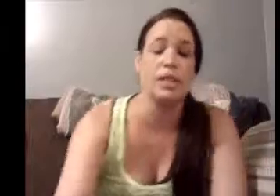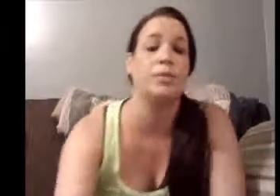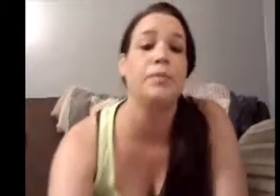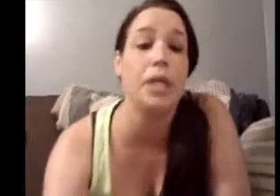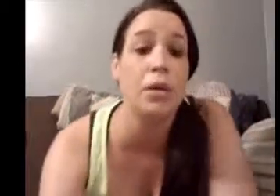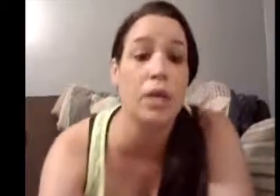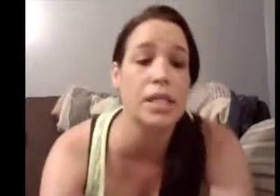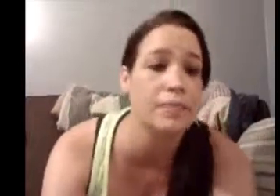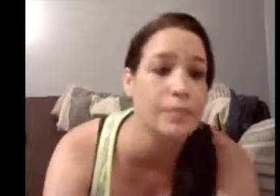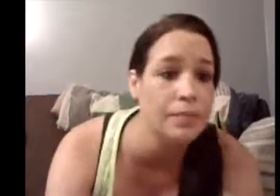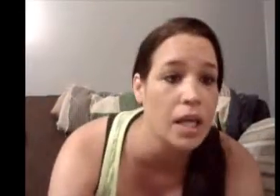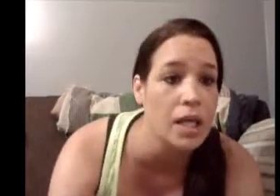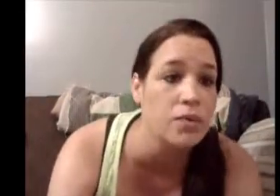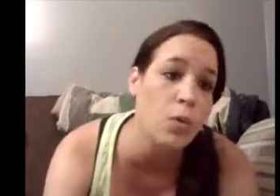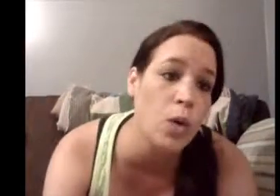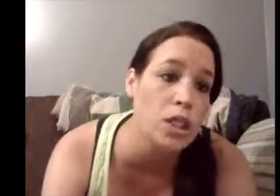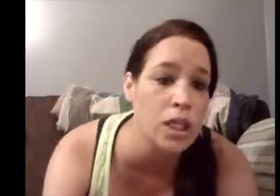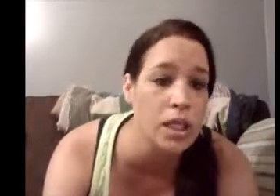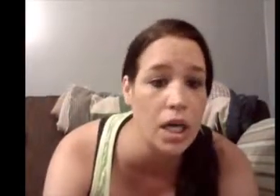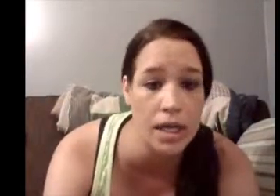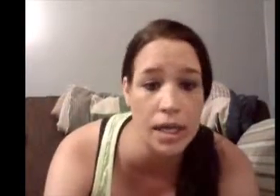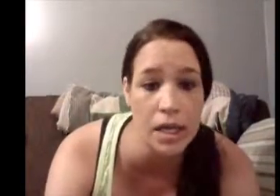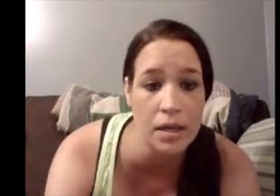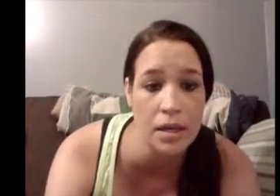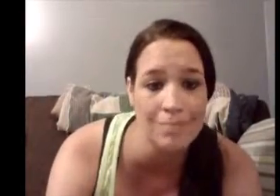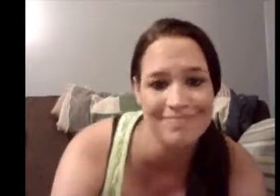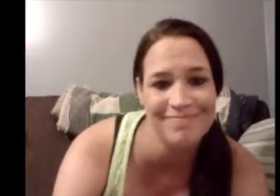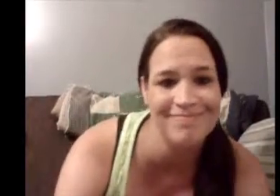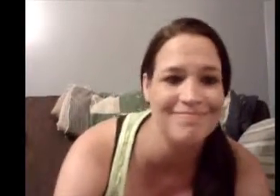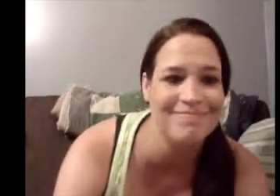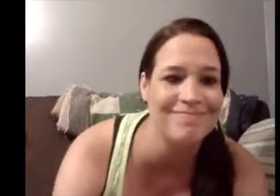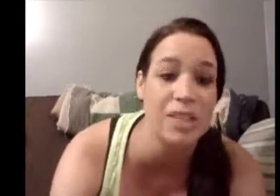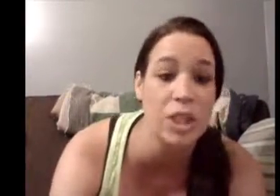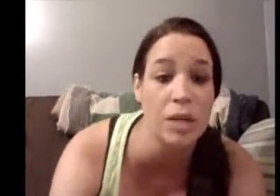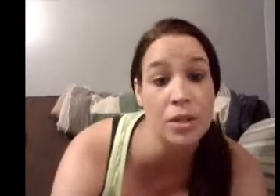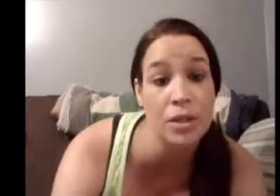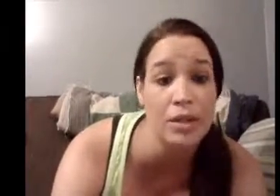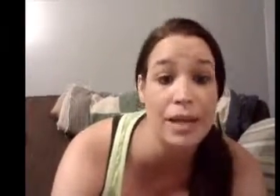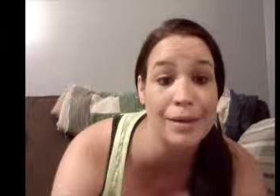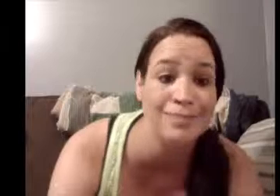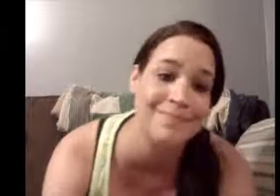anyways, thanks for watching again. That's all I'm going to do today.